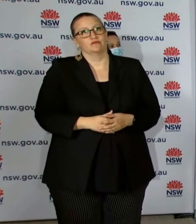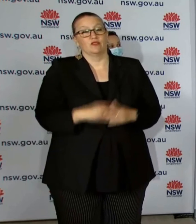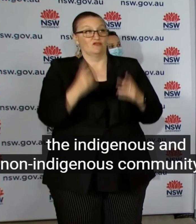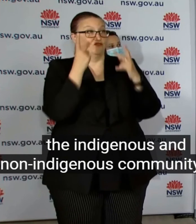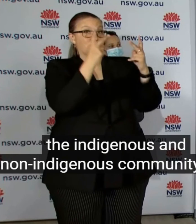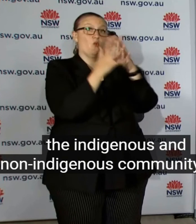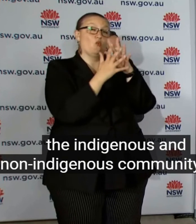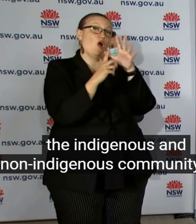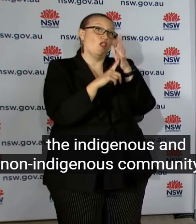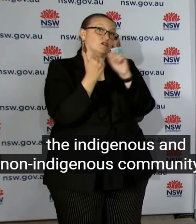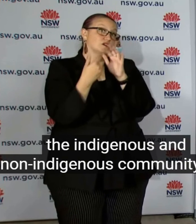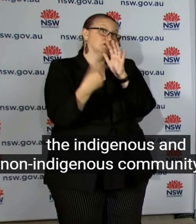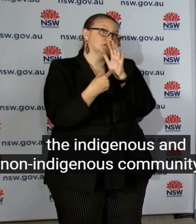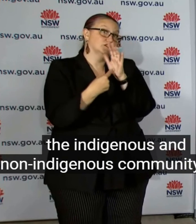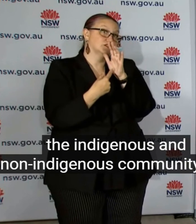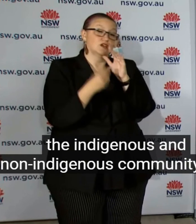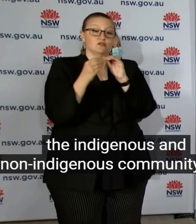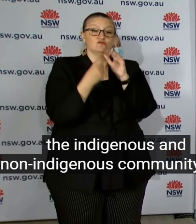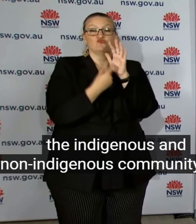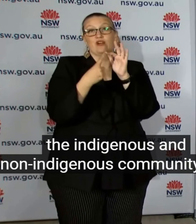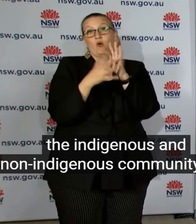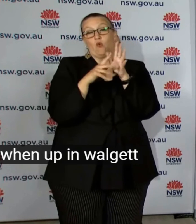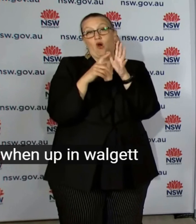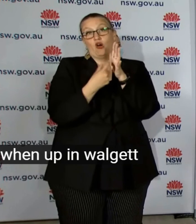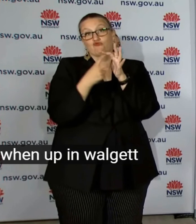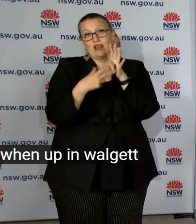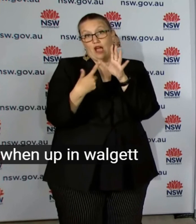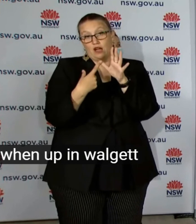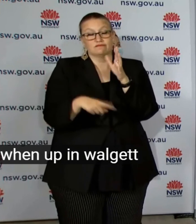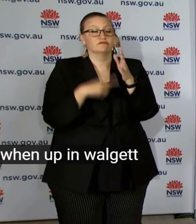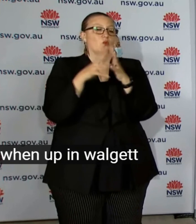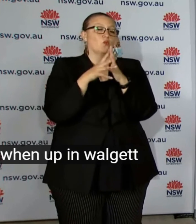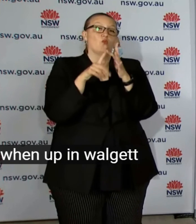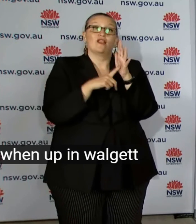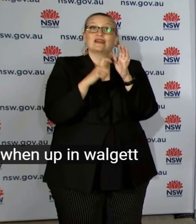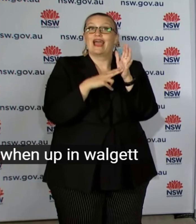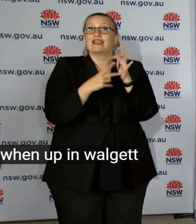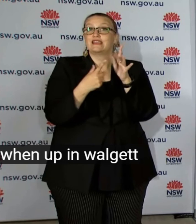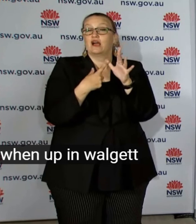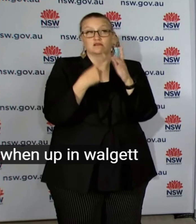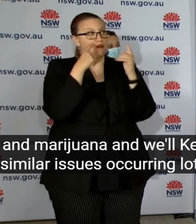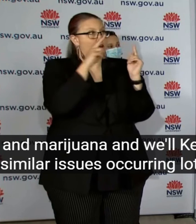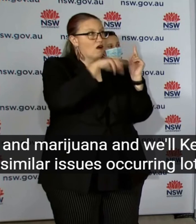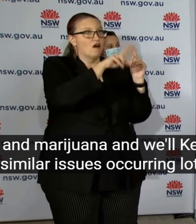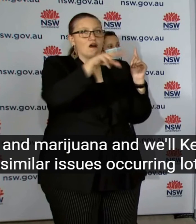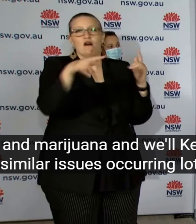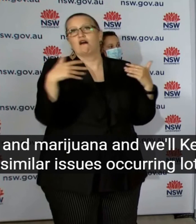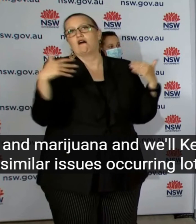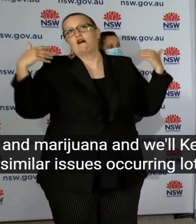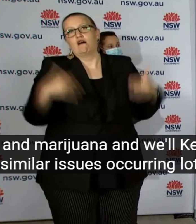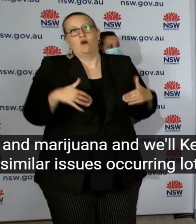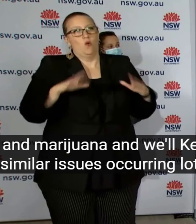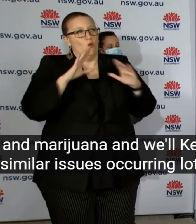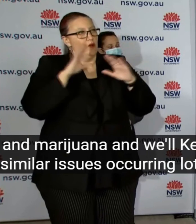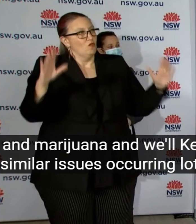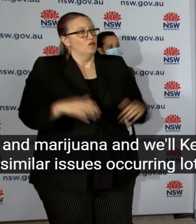Walgett and Brewarrina and Wilcannia, similar issues occurring. Lots of volunteers. Interestingly, in Wilcannia, I